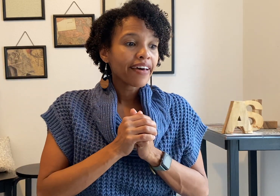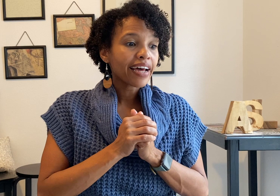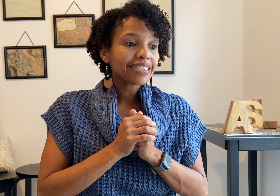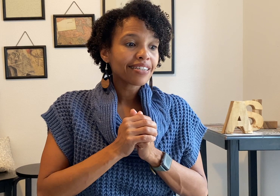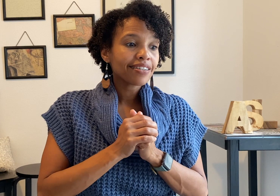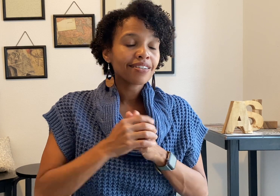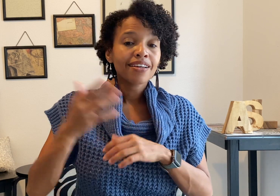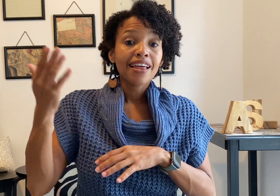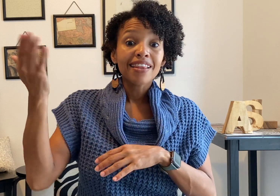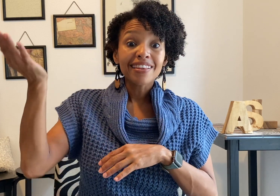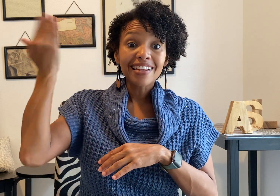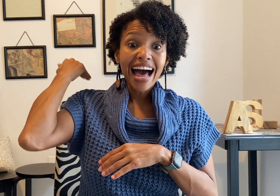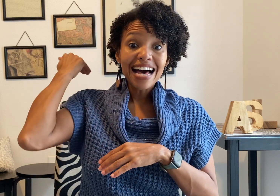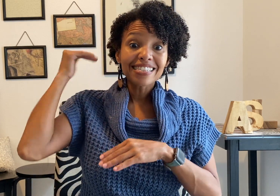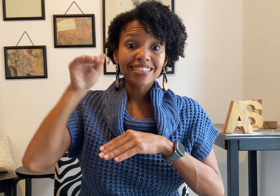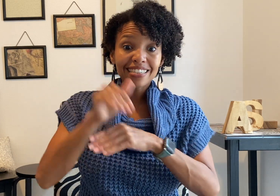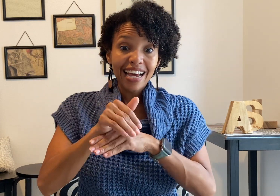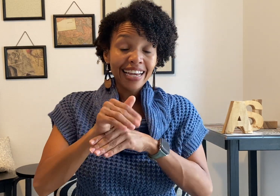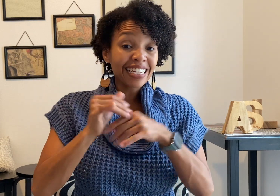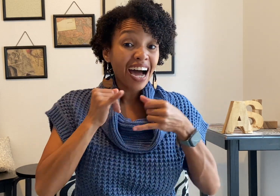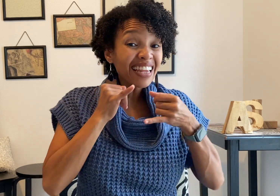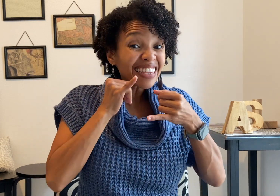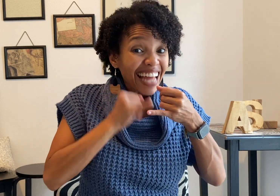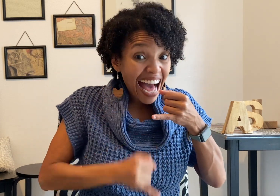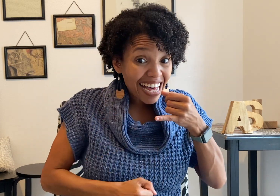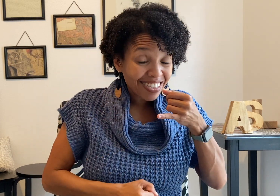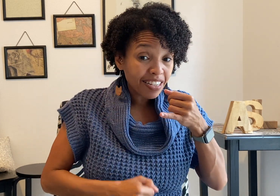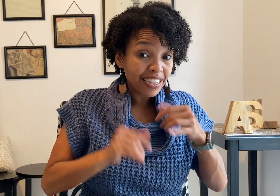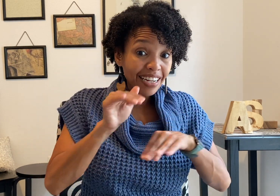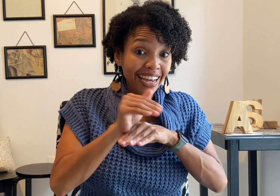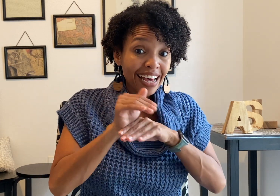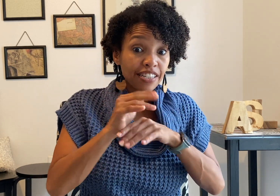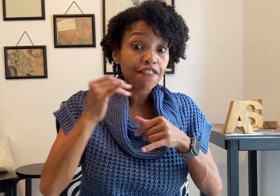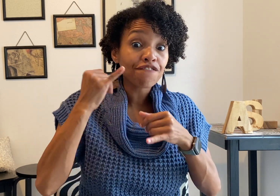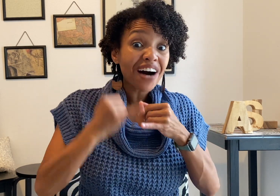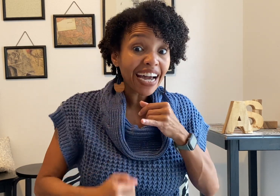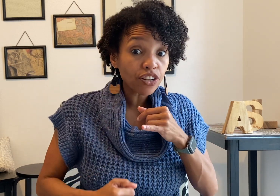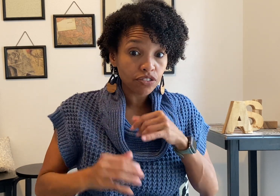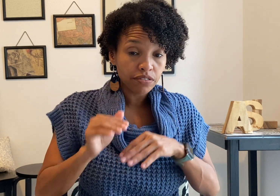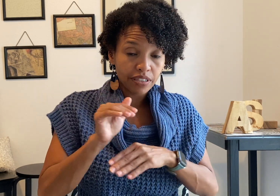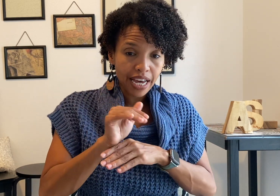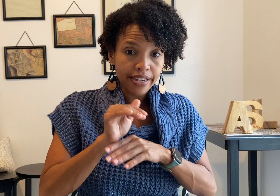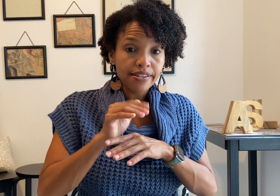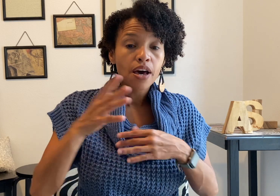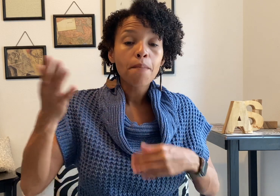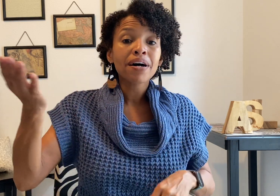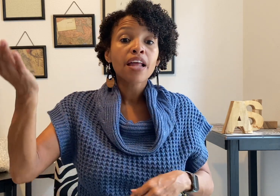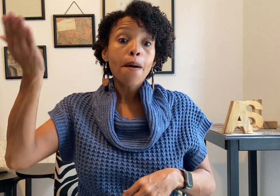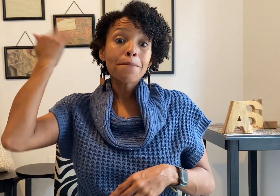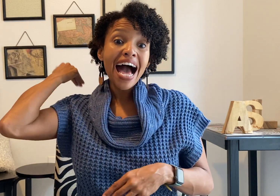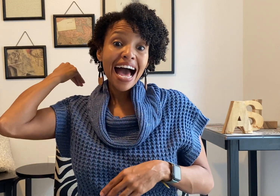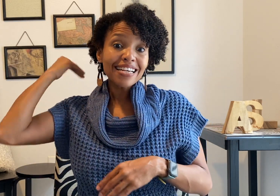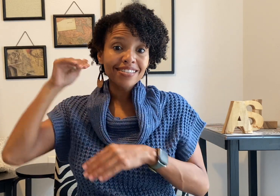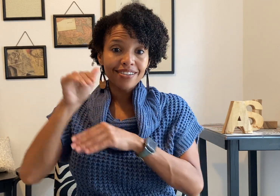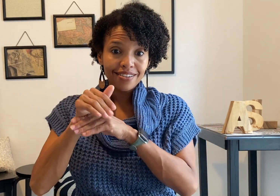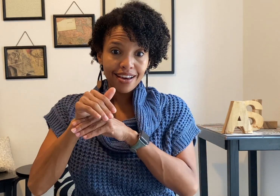I did last night, not last night as in final night, but past